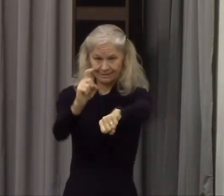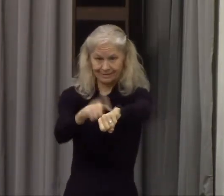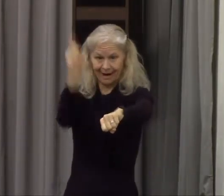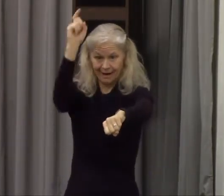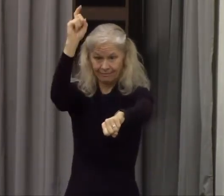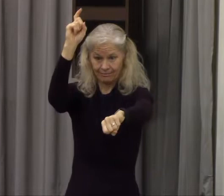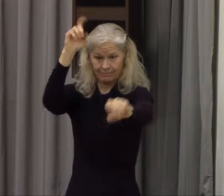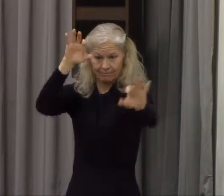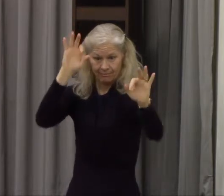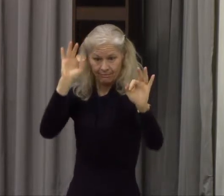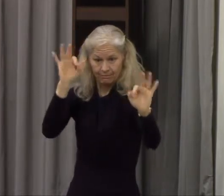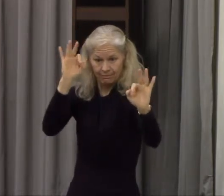made under the law.